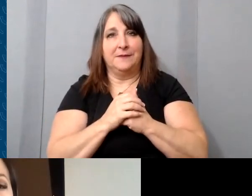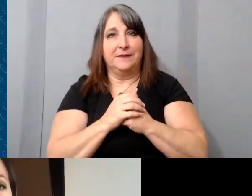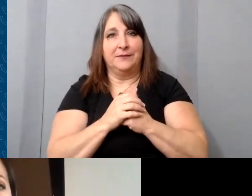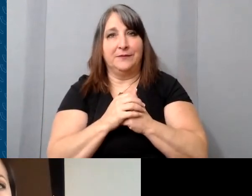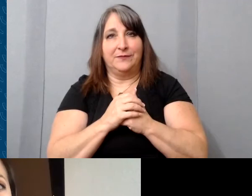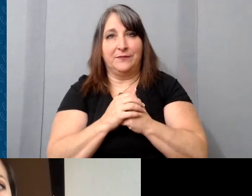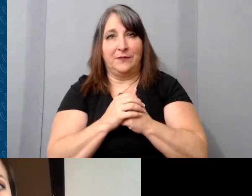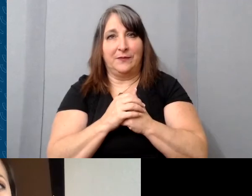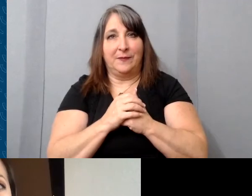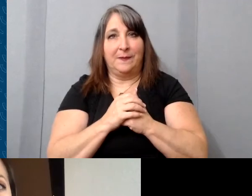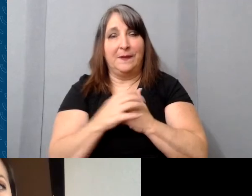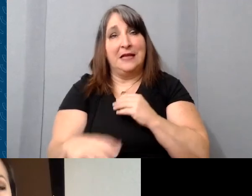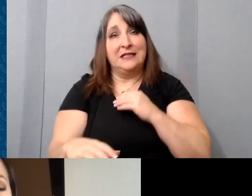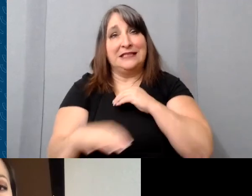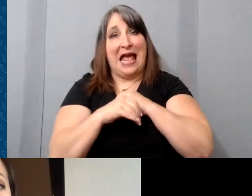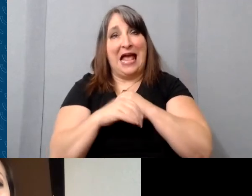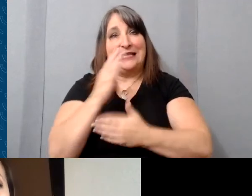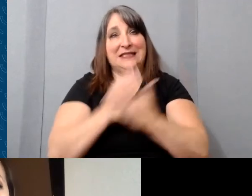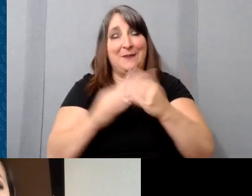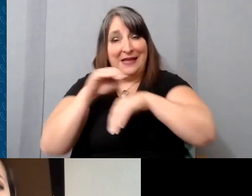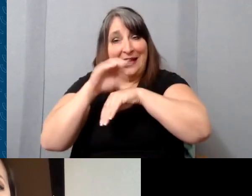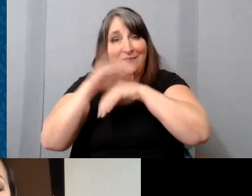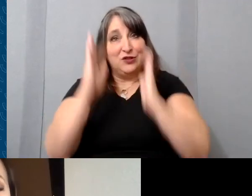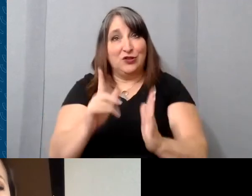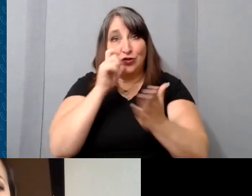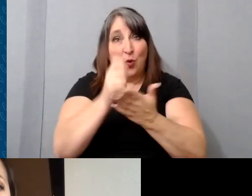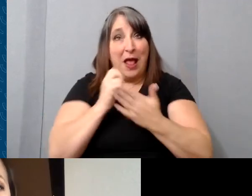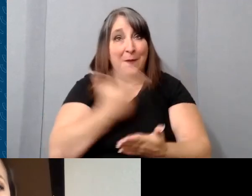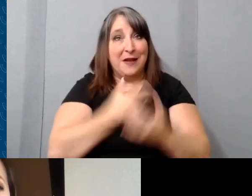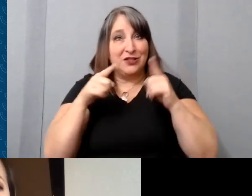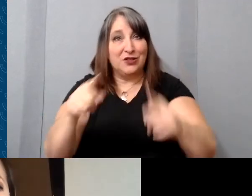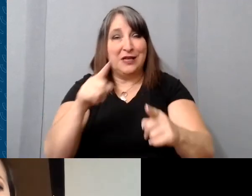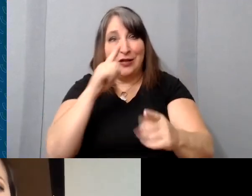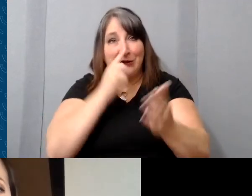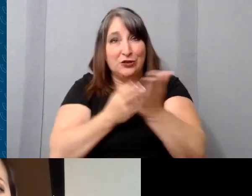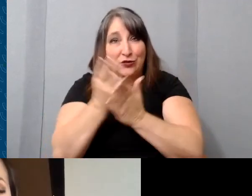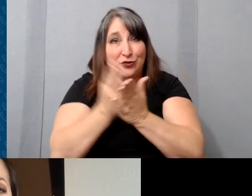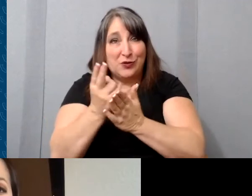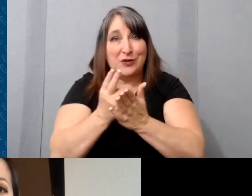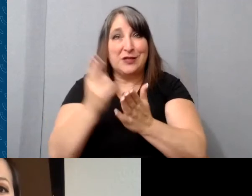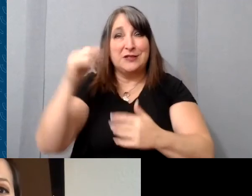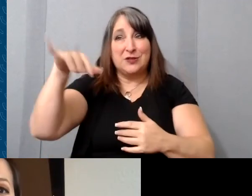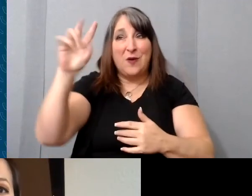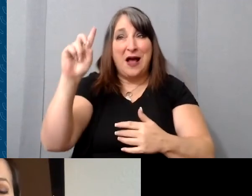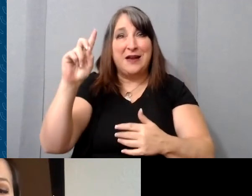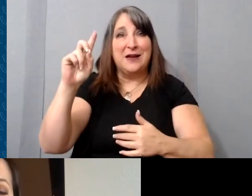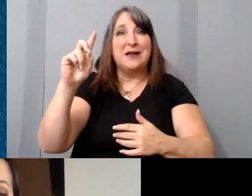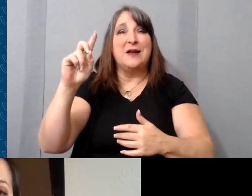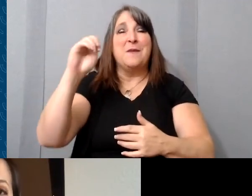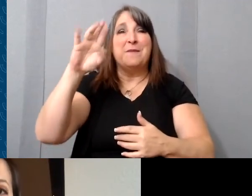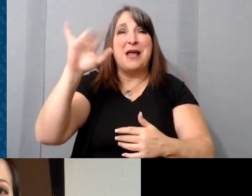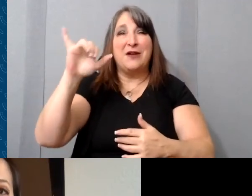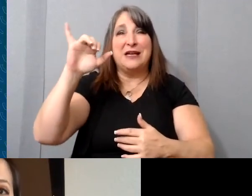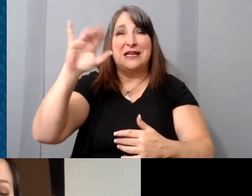And just to add, some of the influencers who helped us during the Truth Squad was Marin Dungy from Big Little Lies, Tim